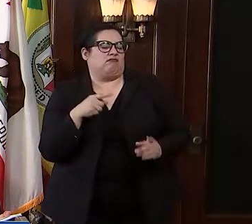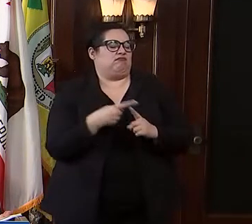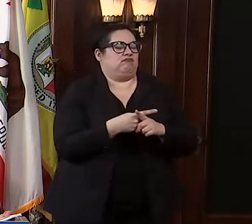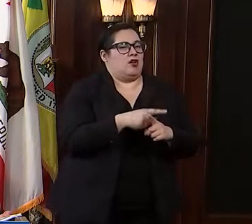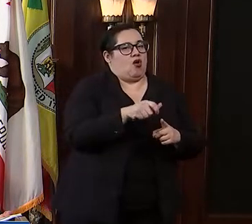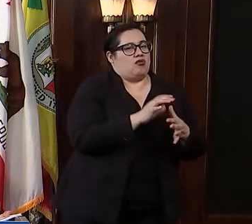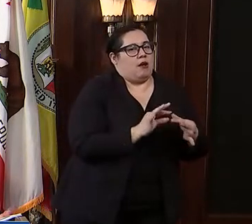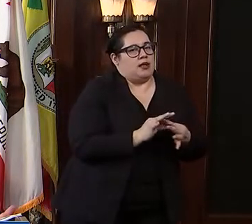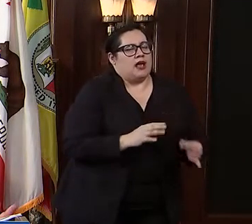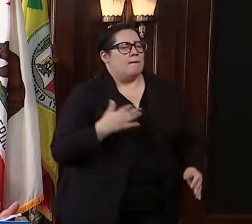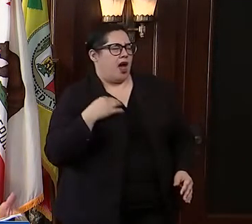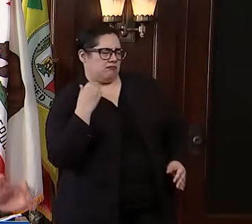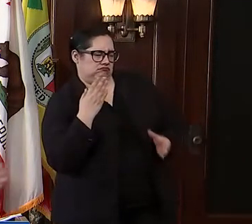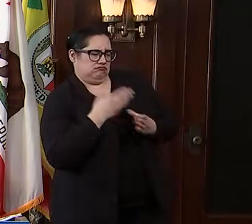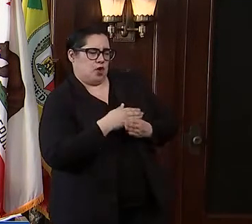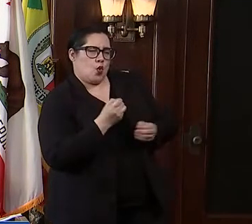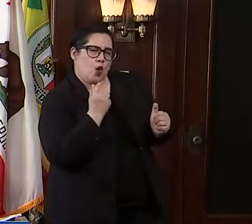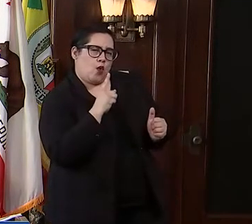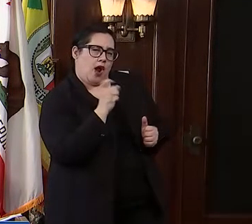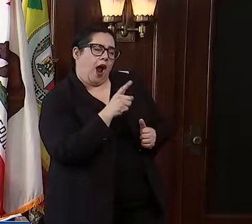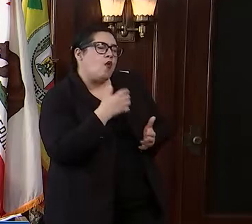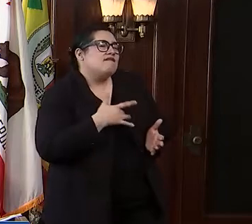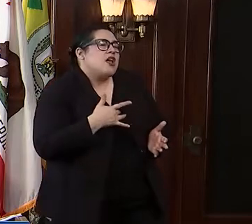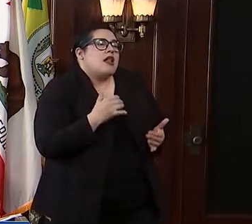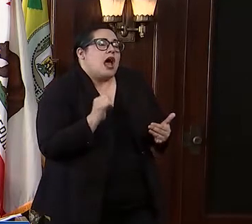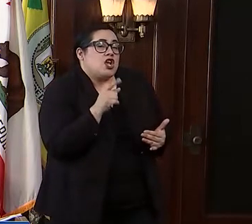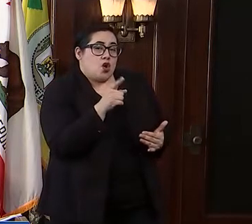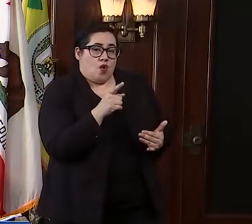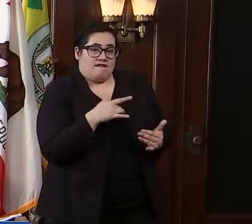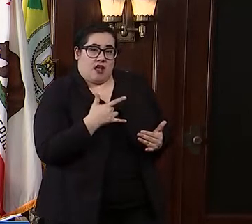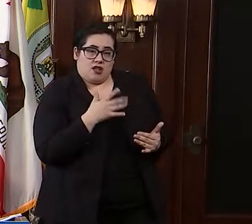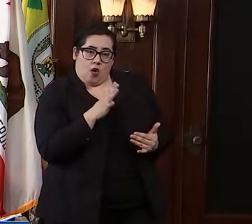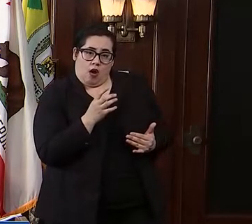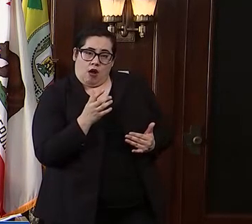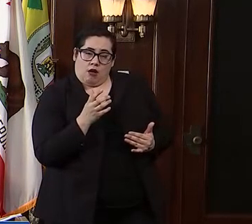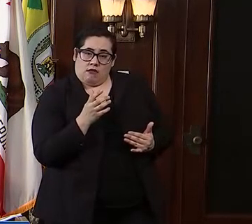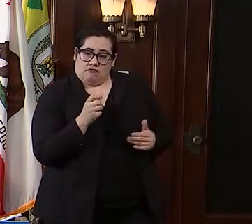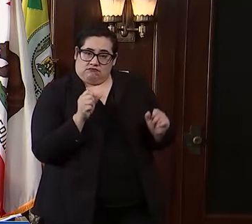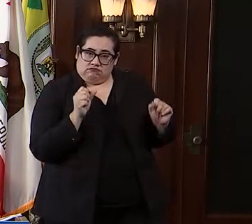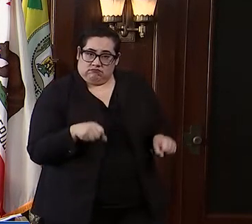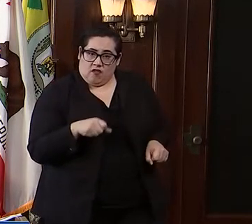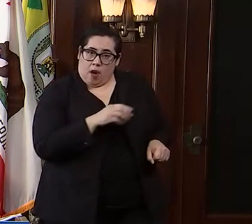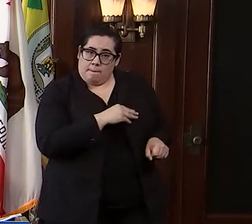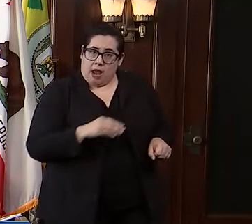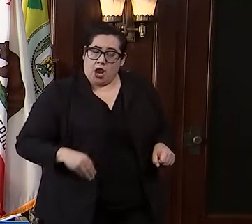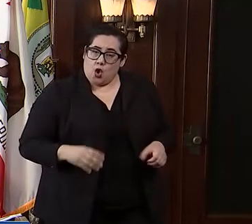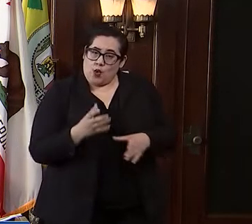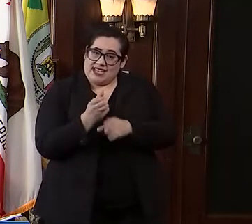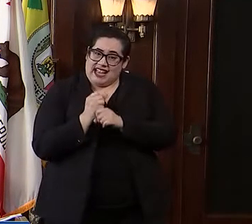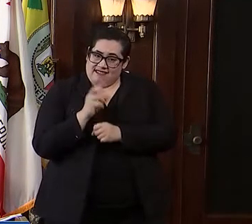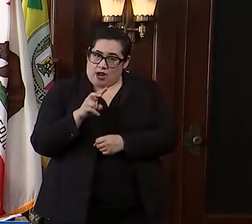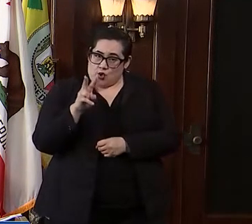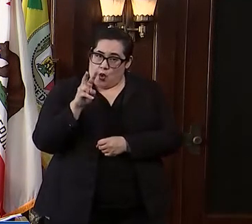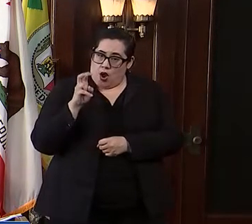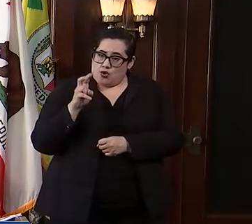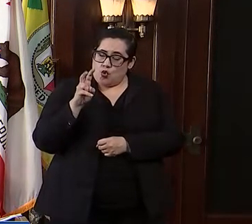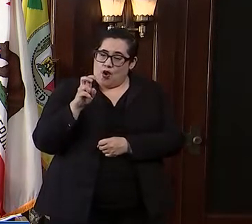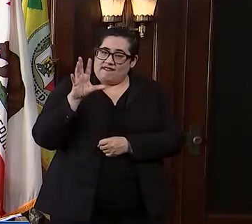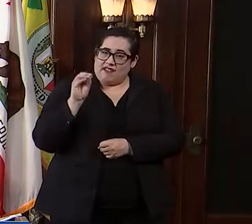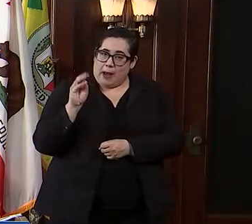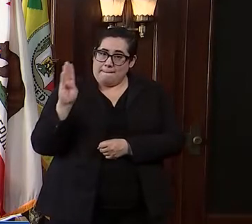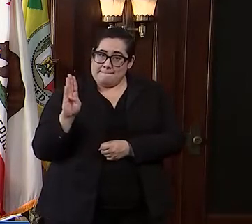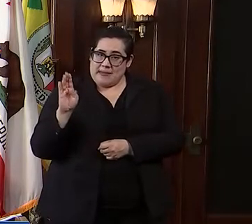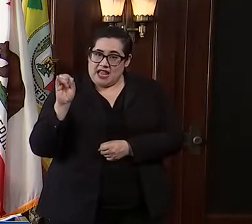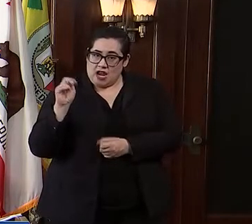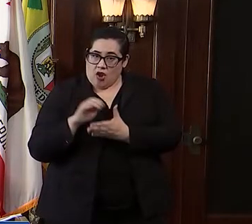ask what do you feel like your odds are, or the odds are for the mayors to receive that $250 billion? I think